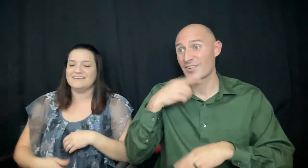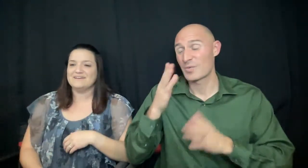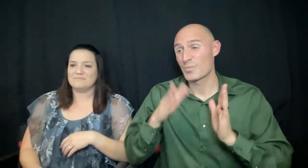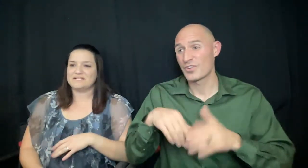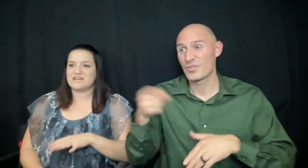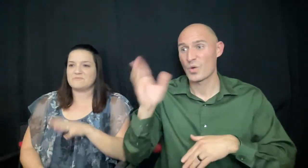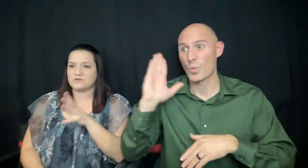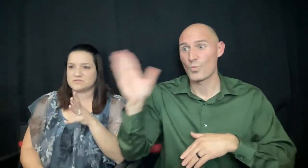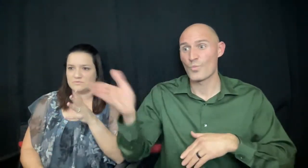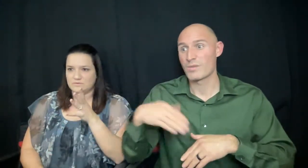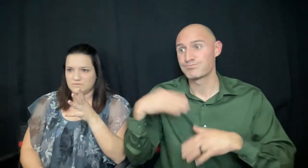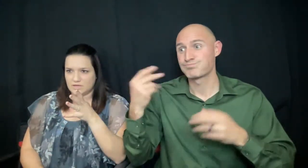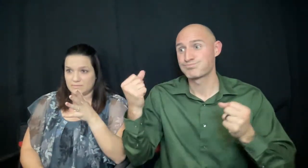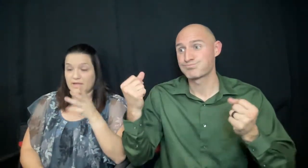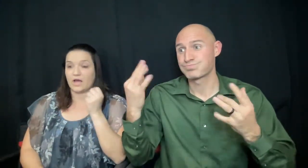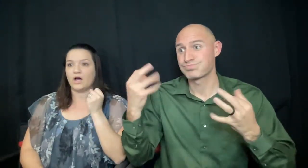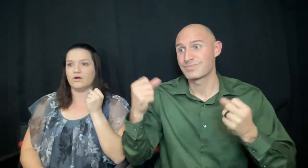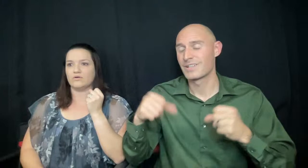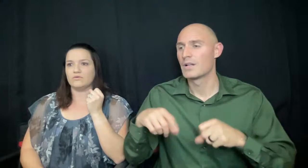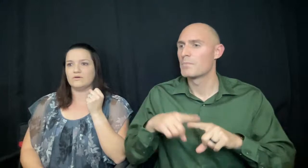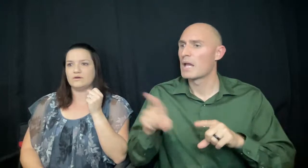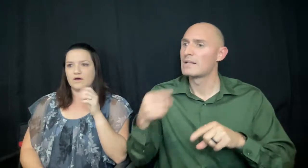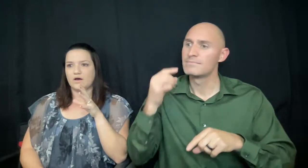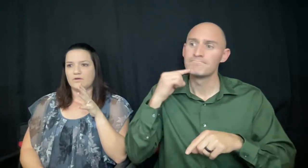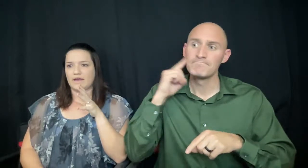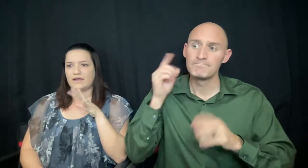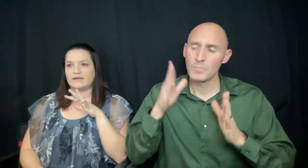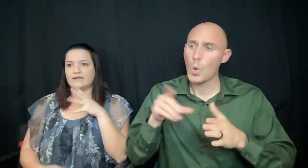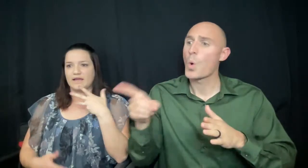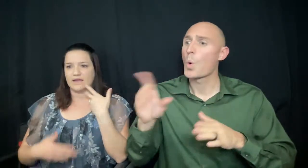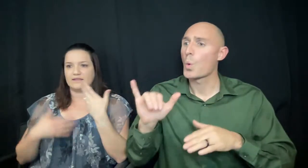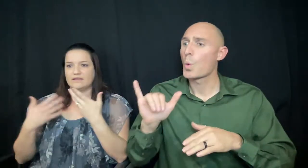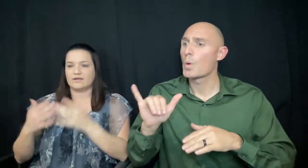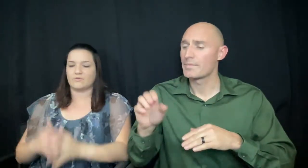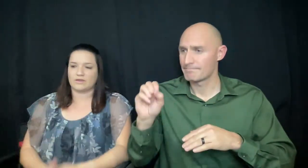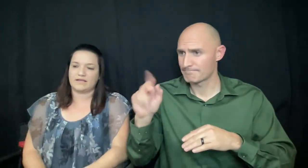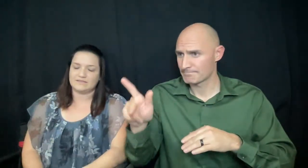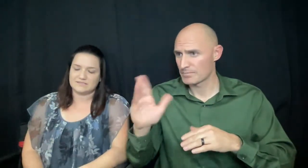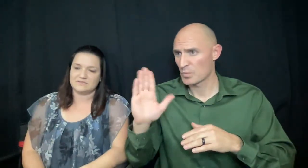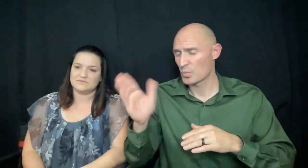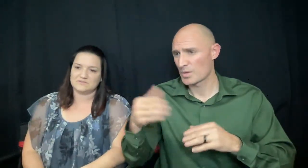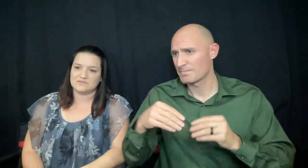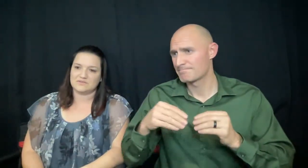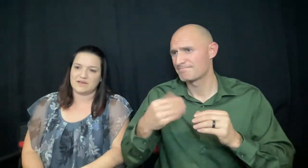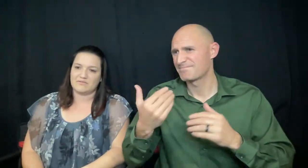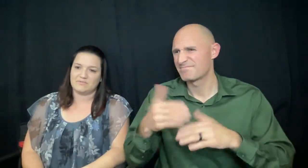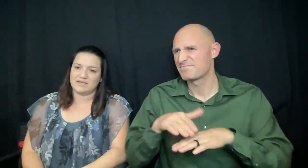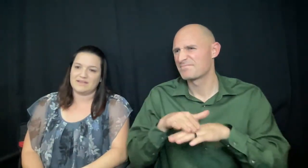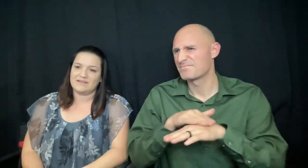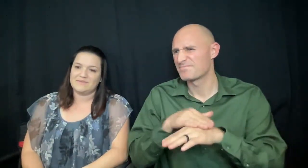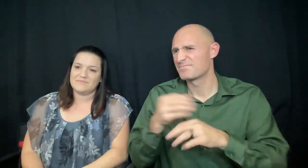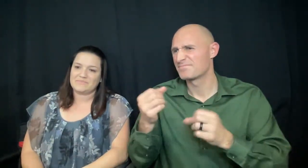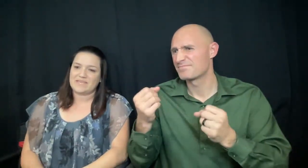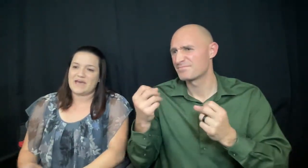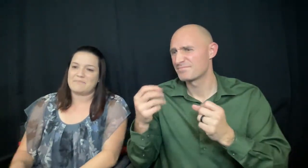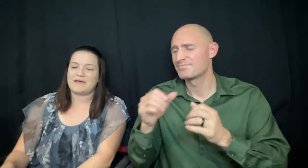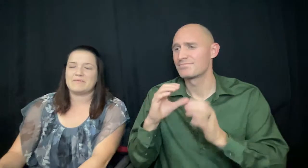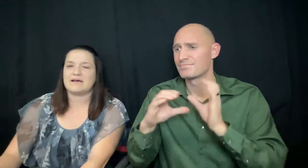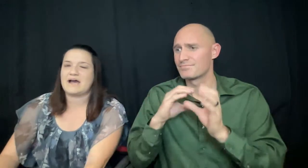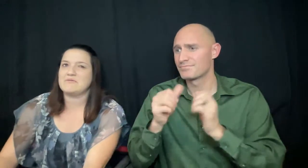But a deaf person, they'll be like, oh, okay. And they're more likely to slow down. But yeah, Pamela, I